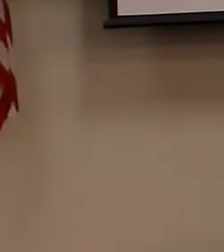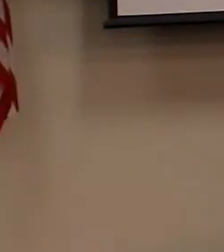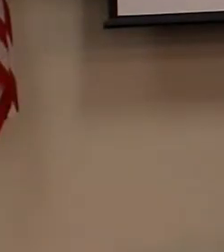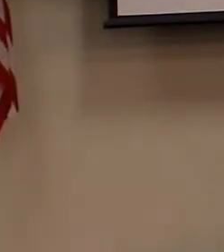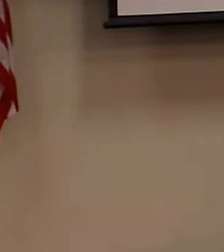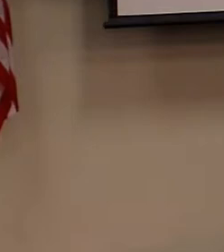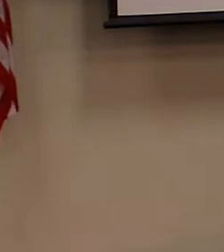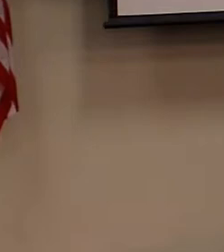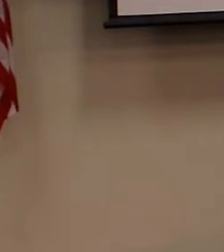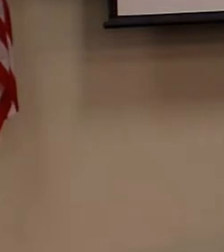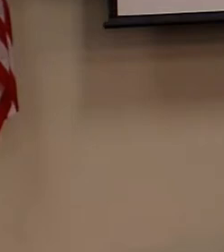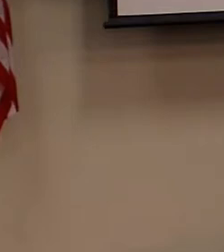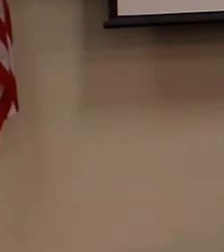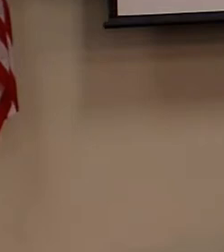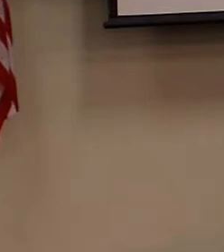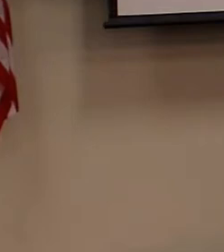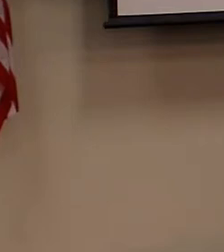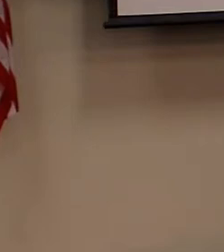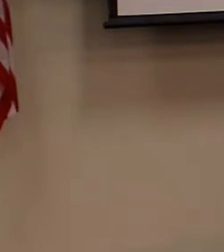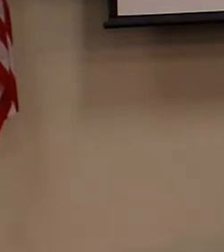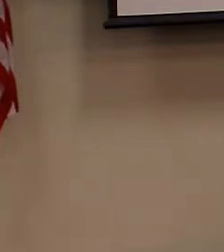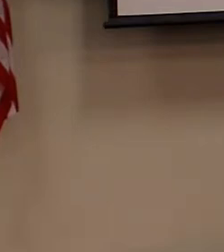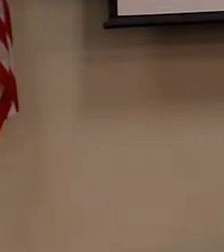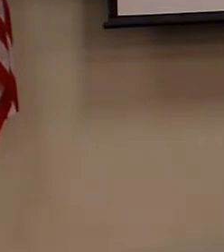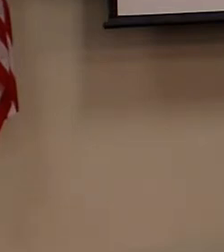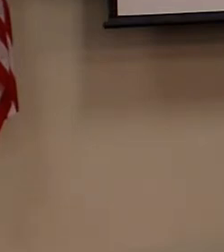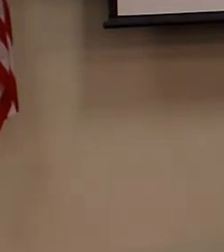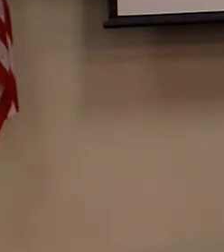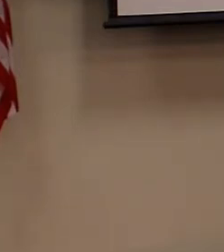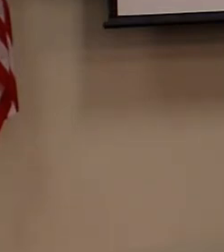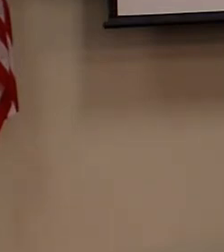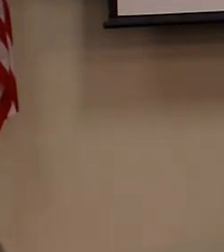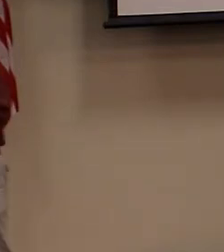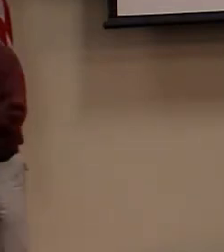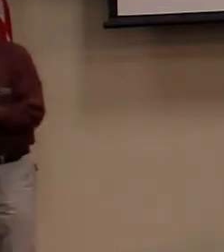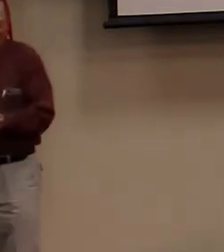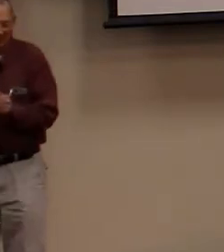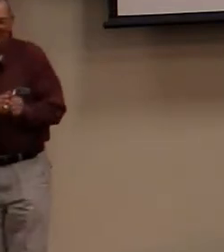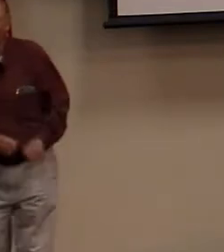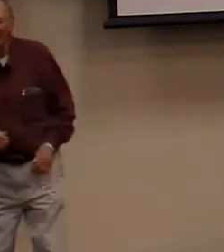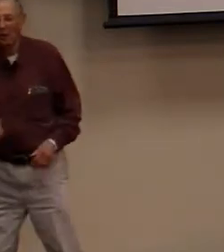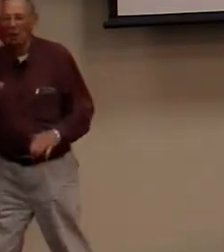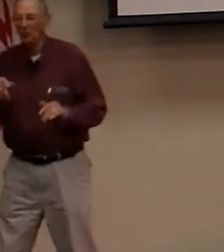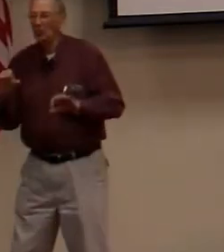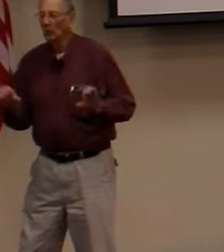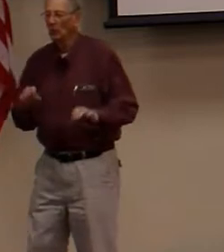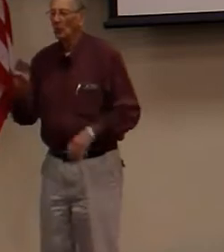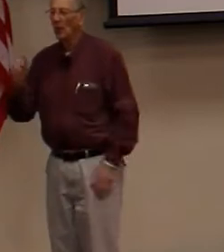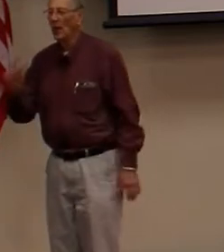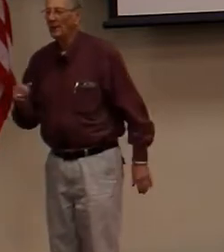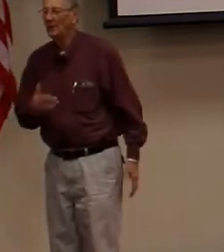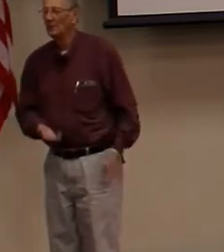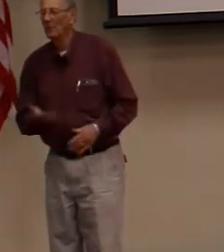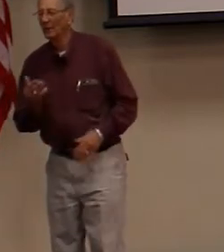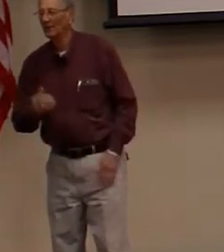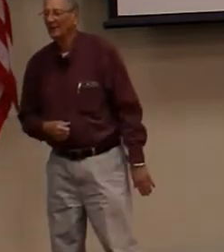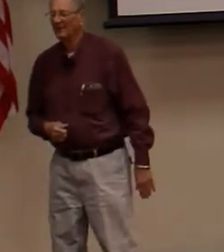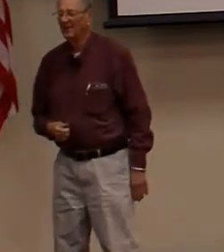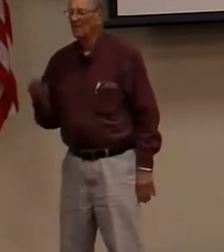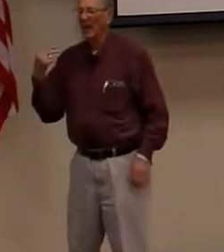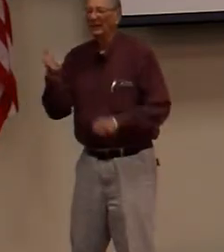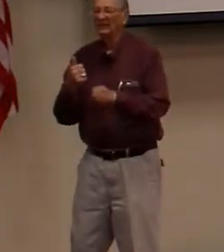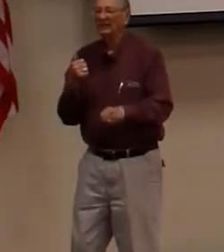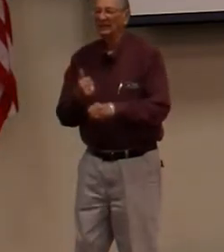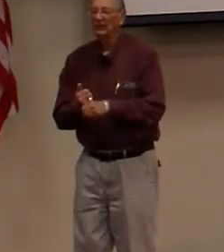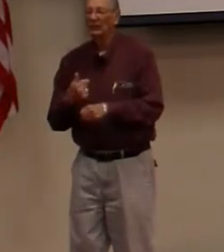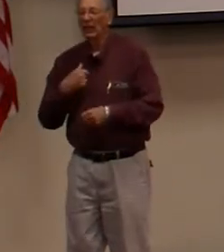Morning, guys. It's good to see all the men here together. Hope you're doing well this morning. For the past 10 years, I've had